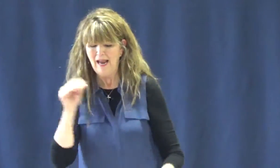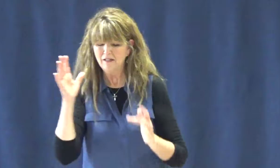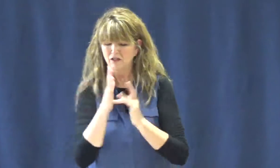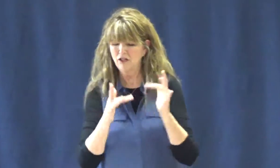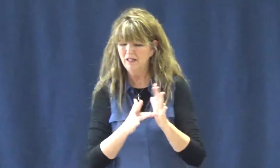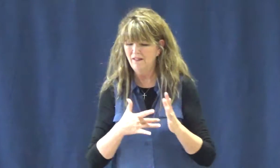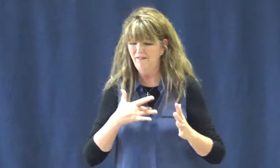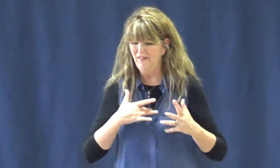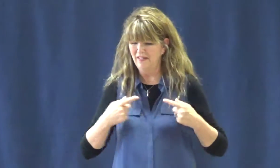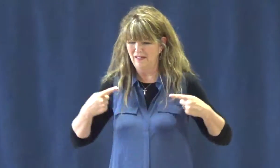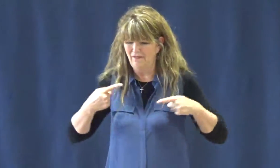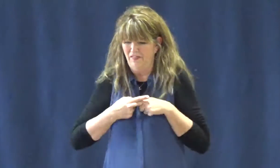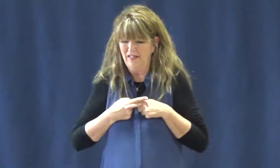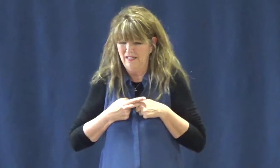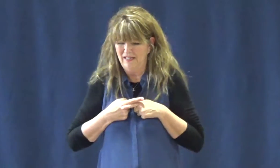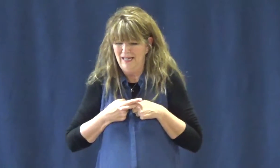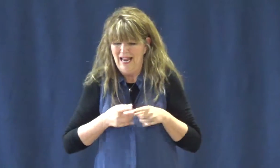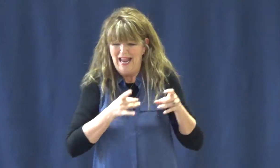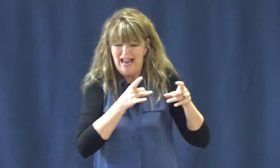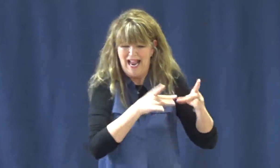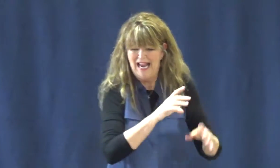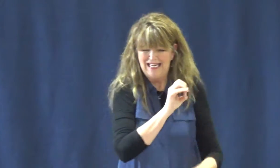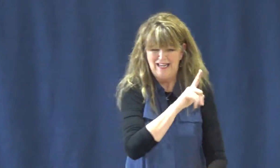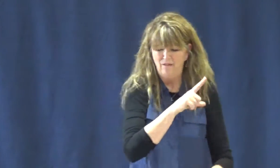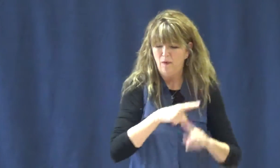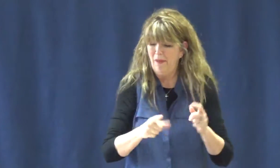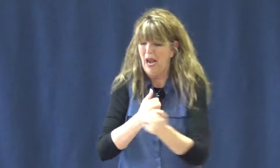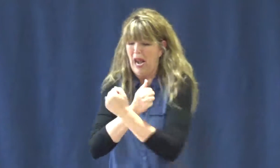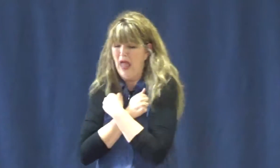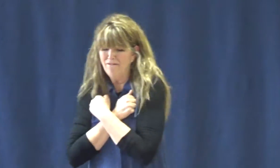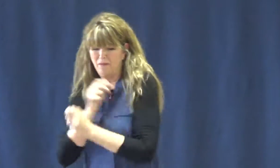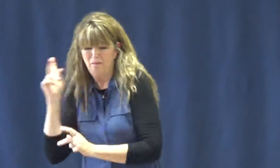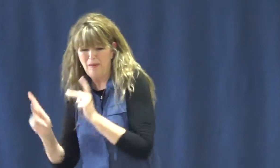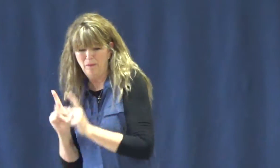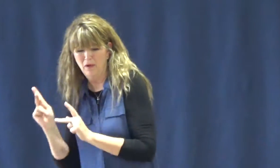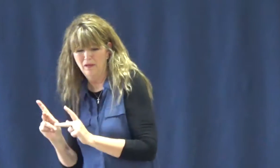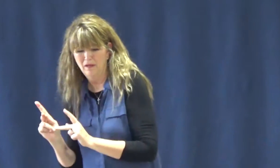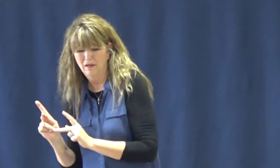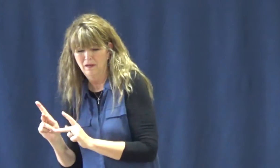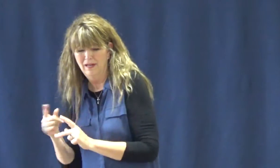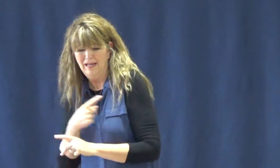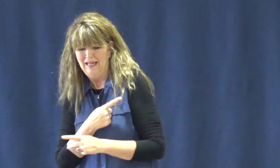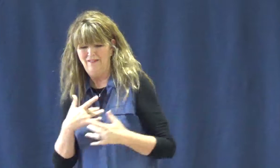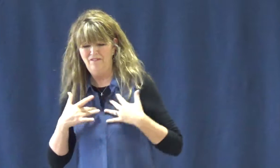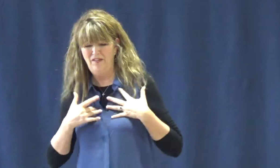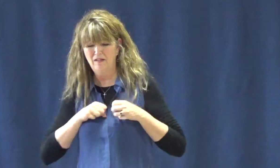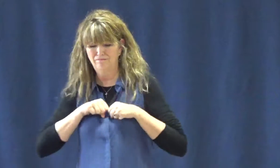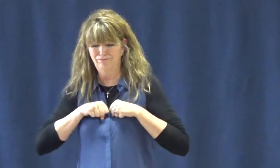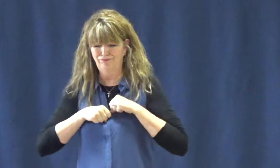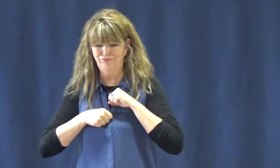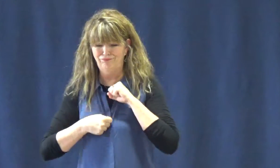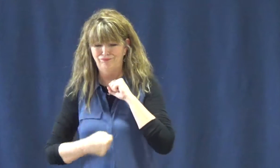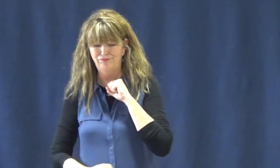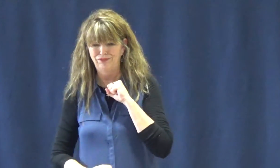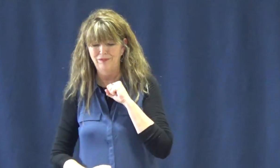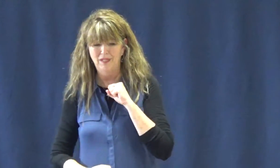Unfortunately, you're all guilty. Jesus felt conflicted with evil and loving people. He feels